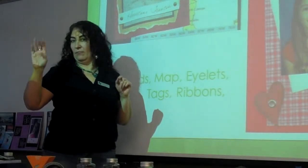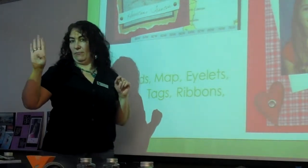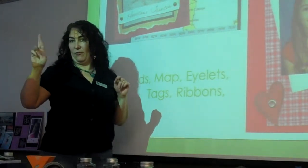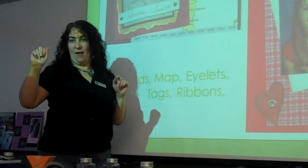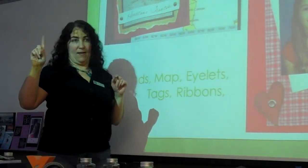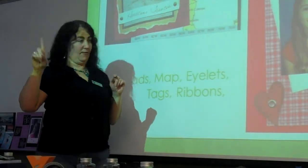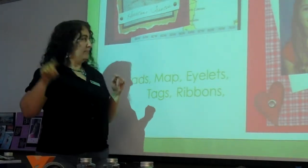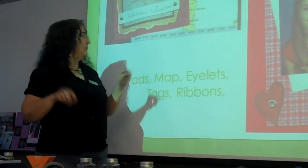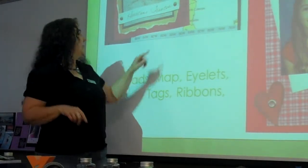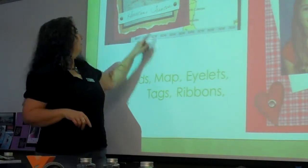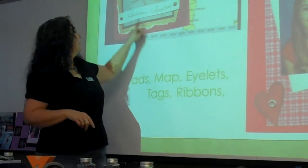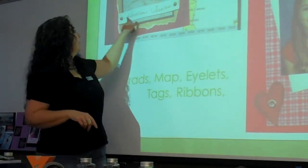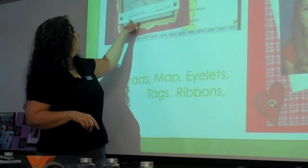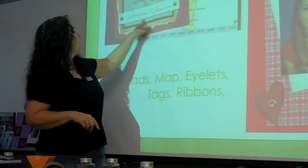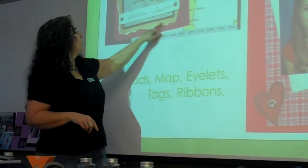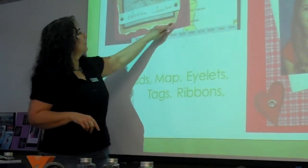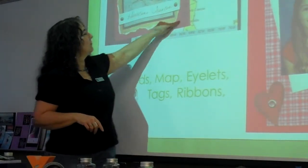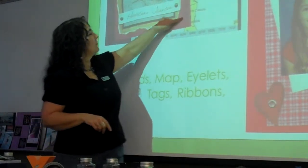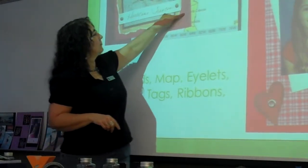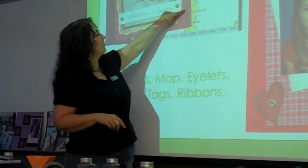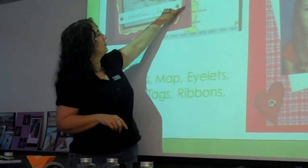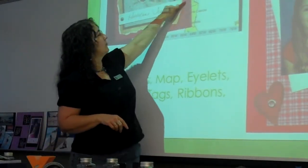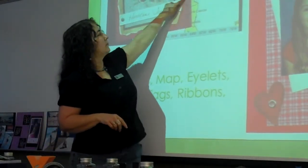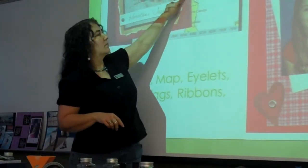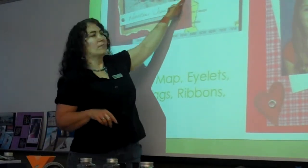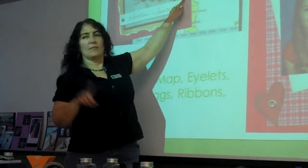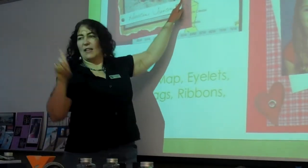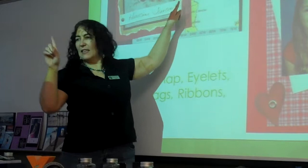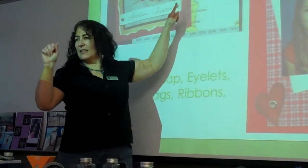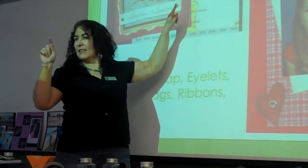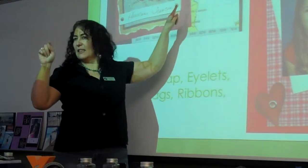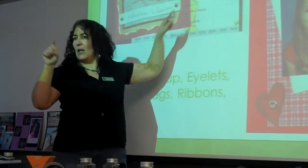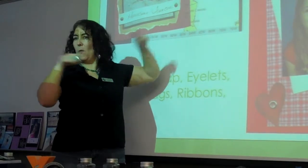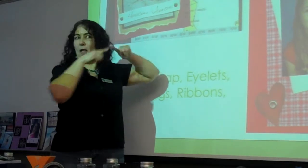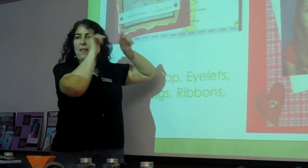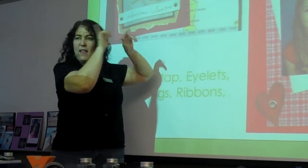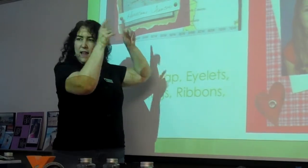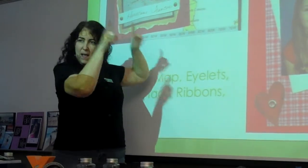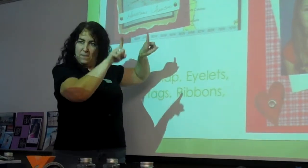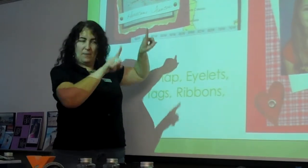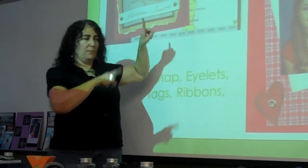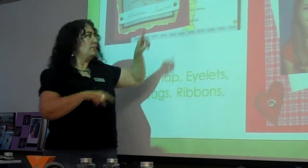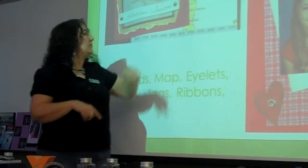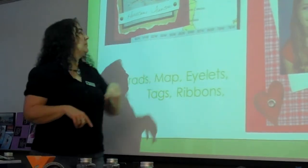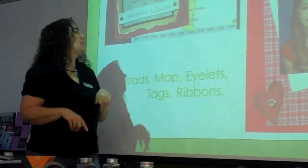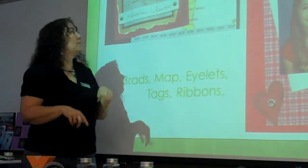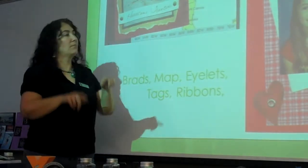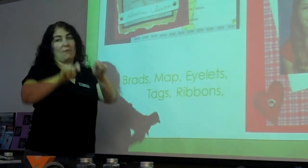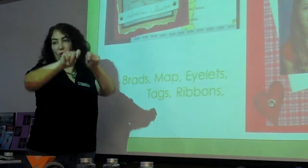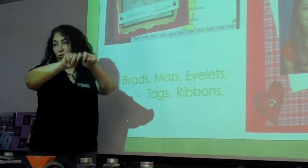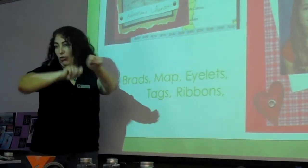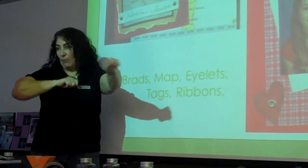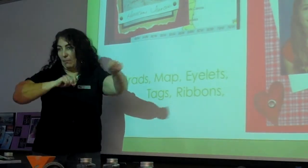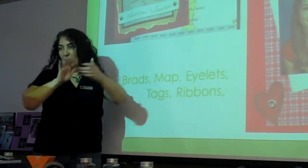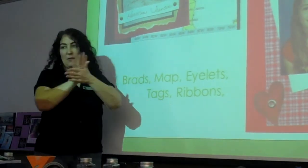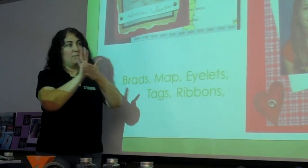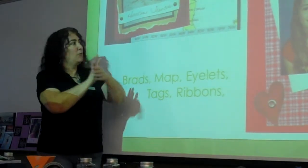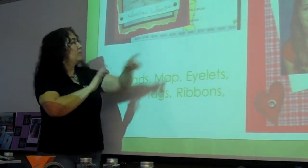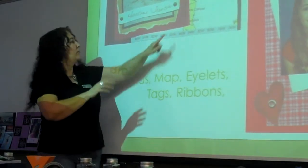I used brads to hold it all together, and I added the date when it happened.